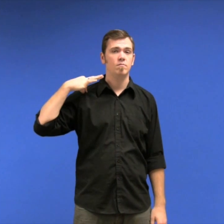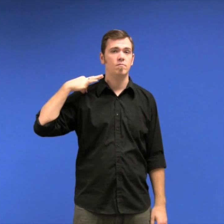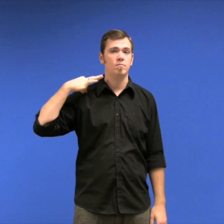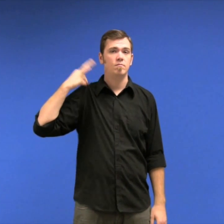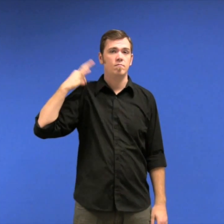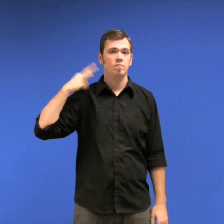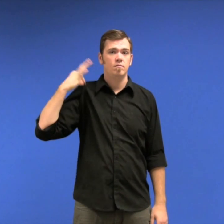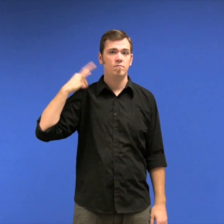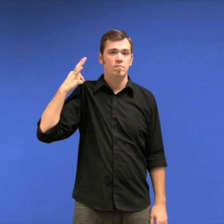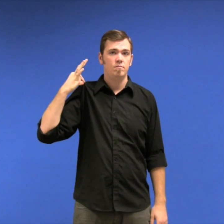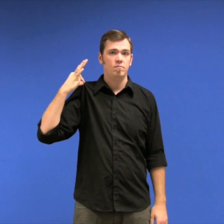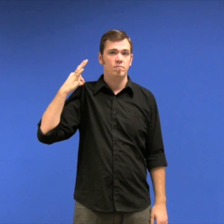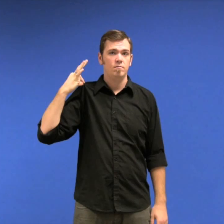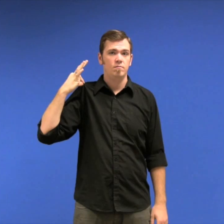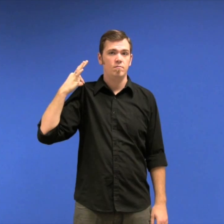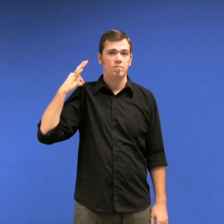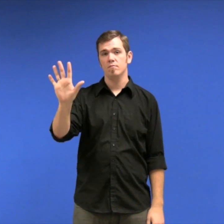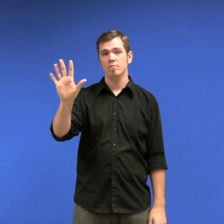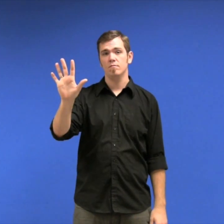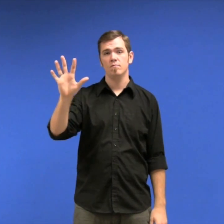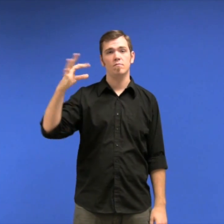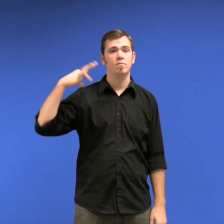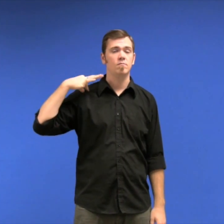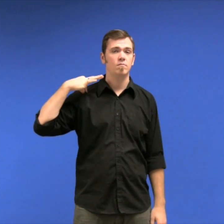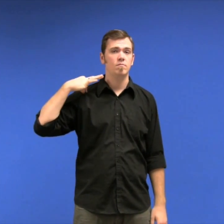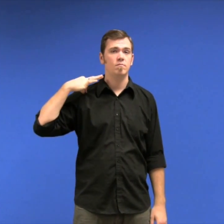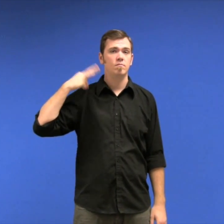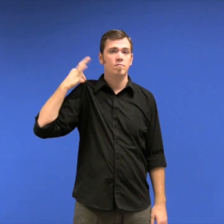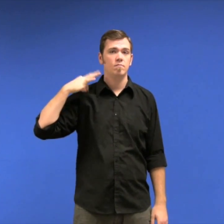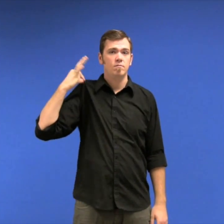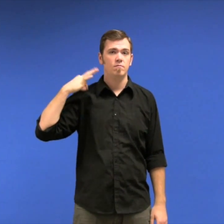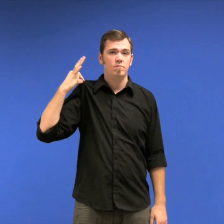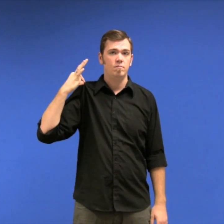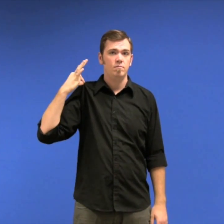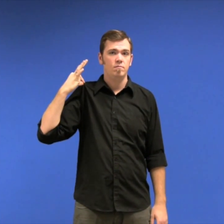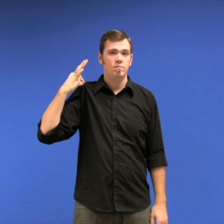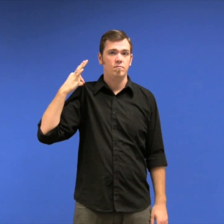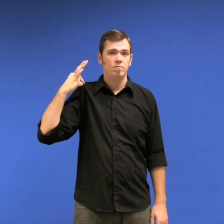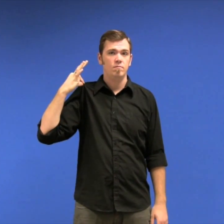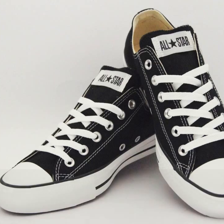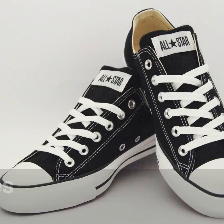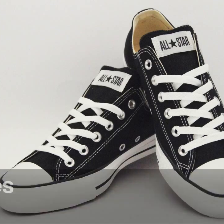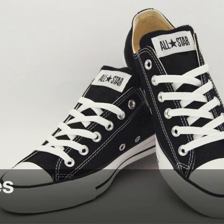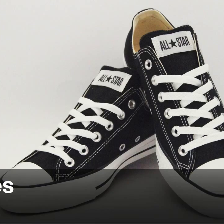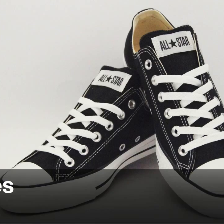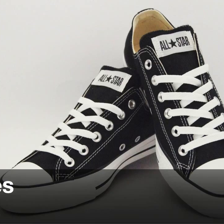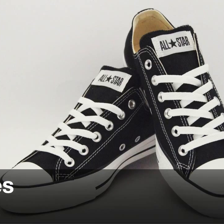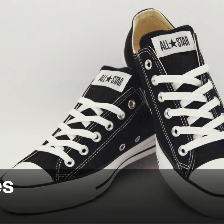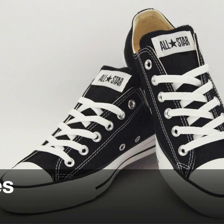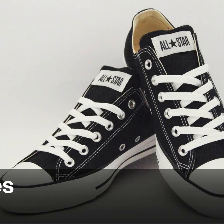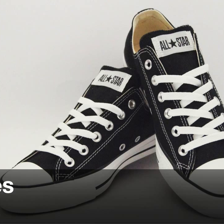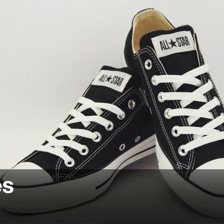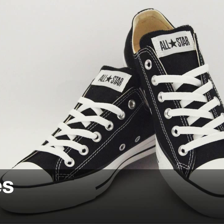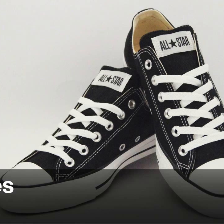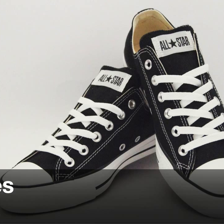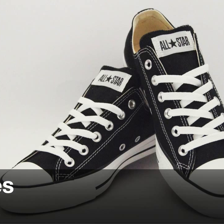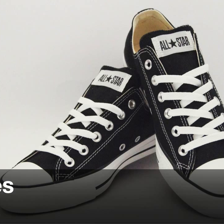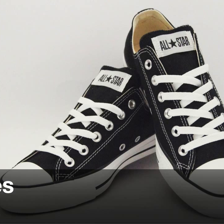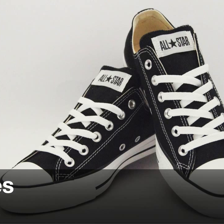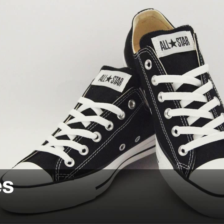You're just going to grab your shirt and pull. Shirt. All right, now shoes. The sign for